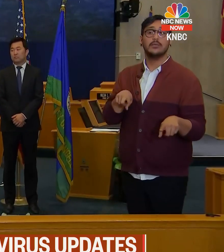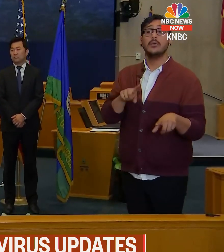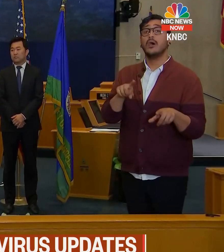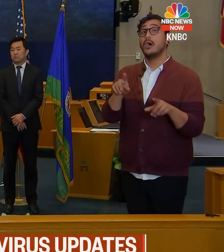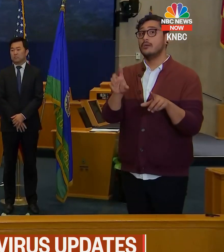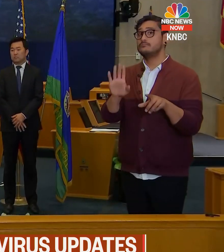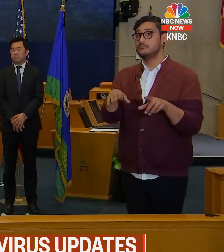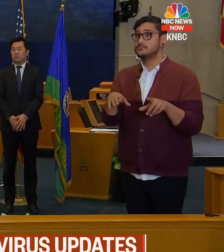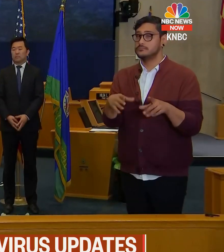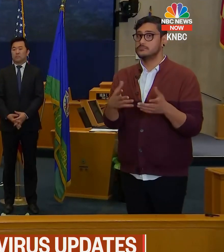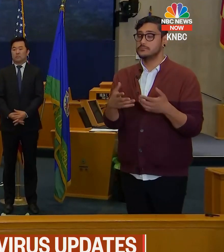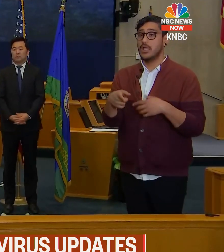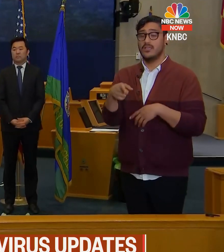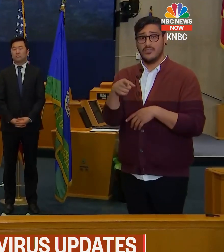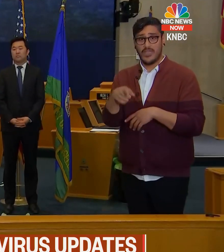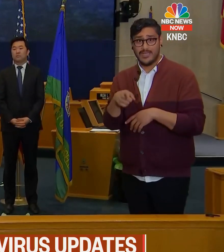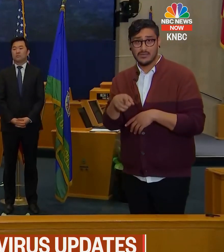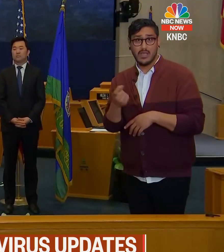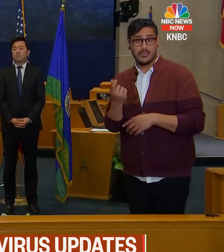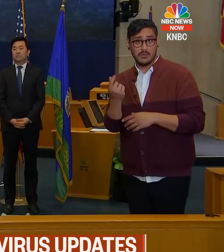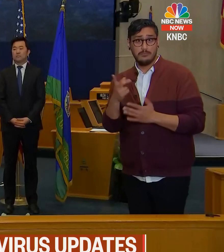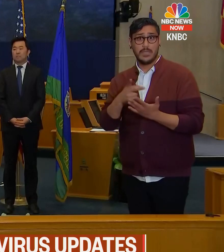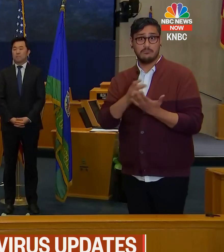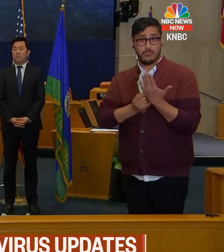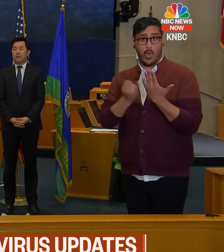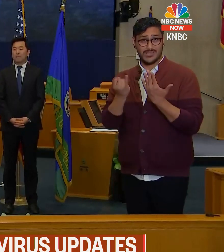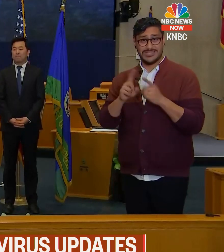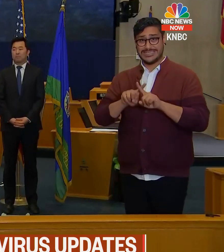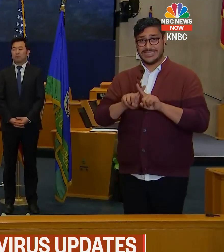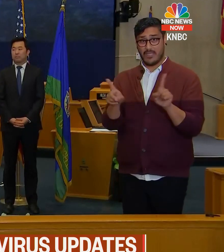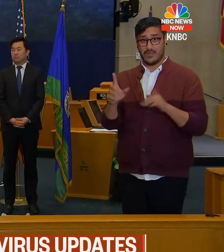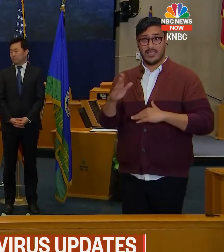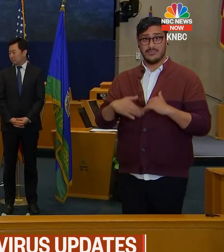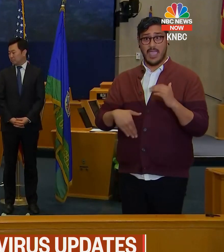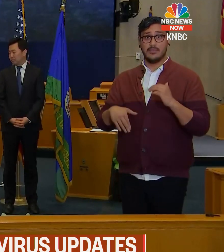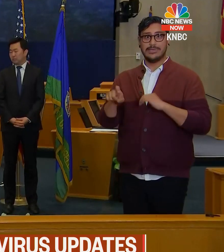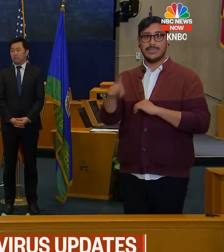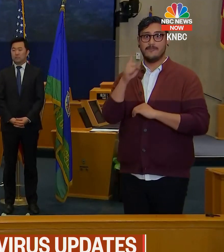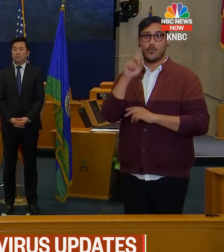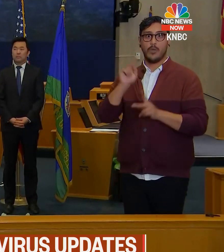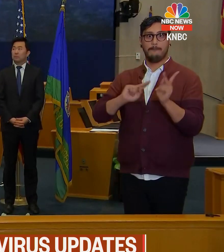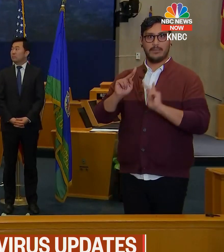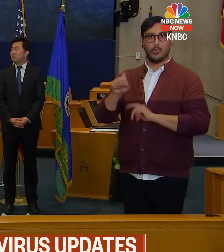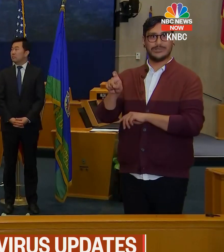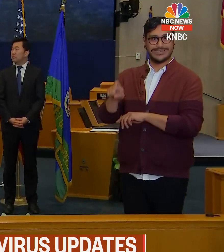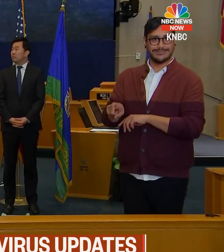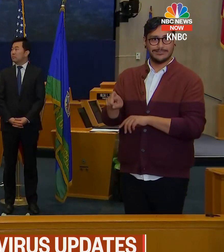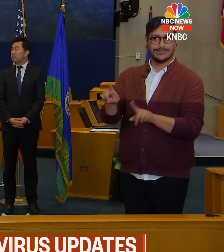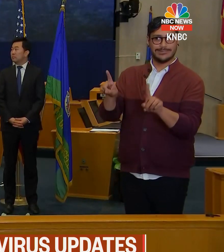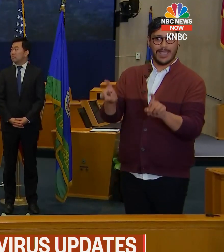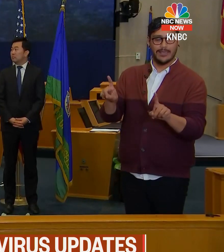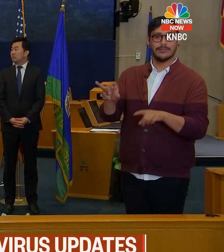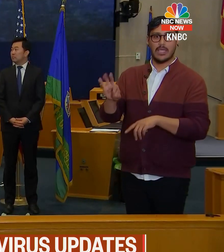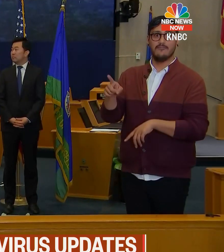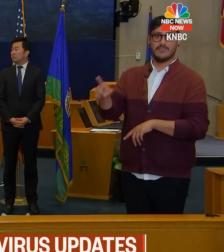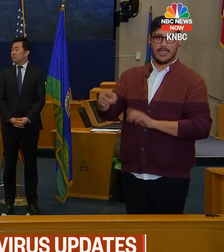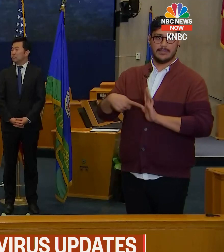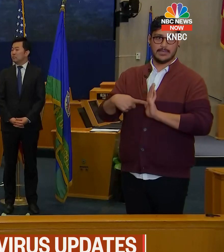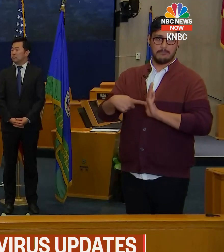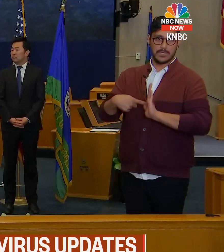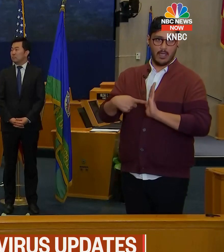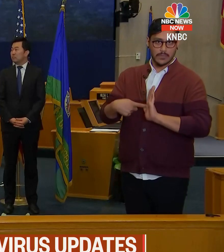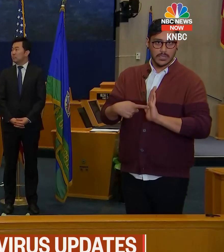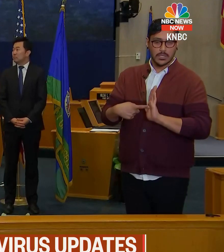the surveillance projects are slightly different than the need for people to be tested when they are symptomatic. The